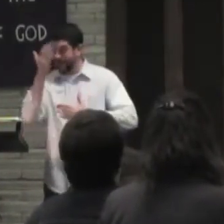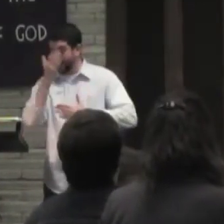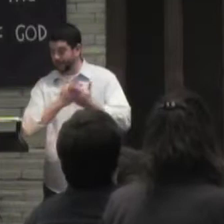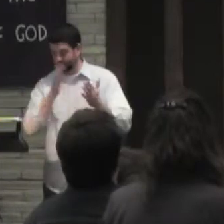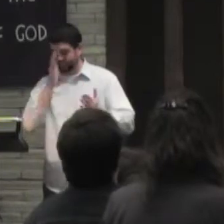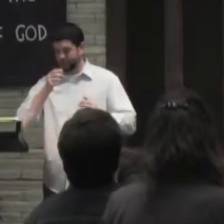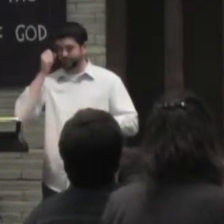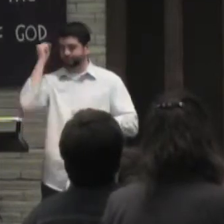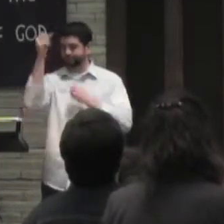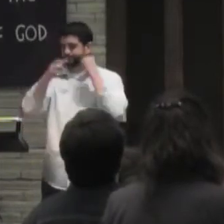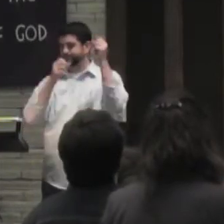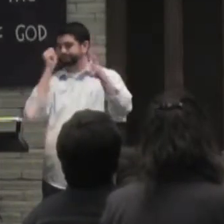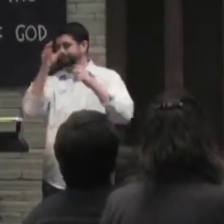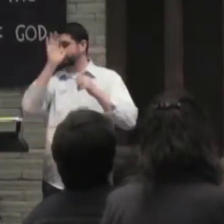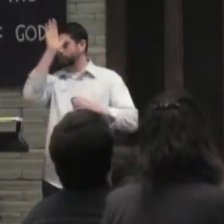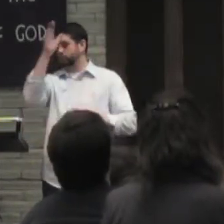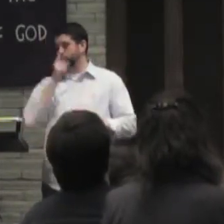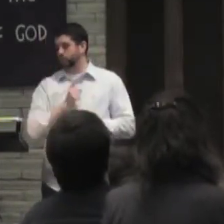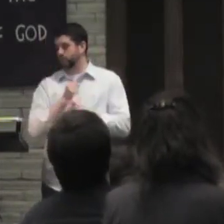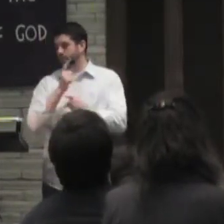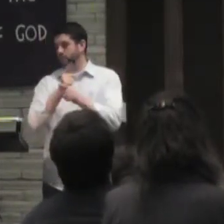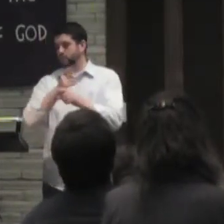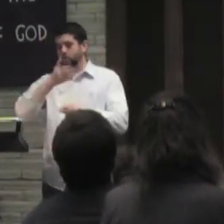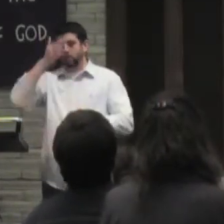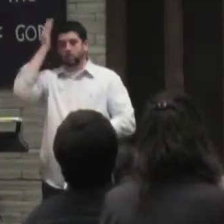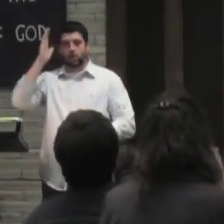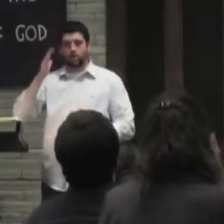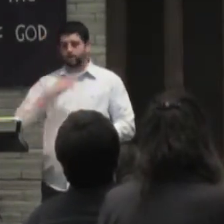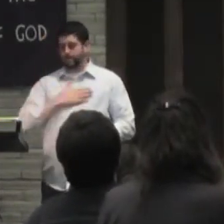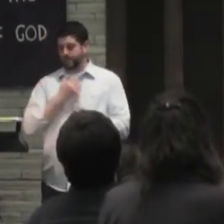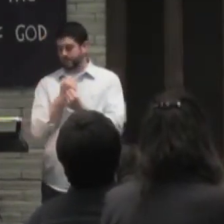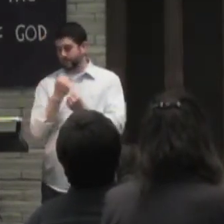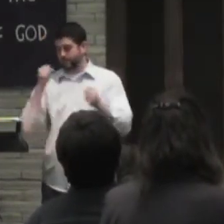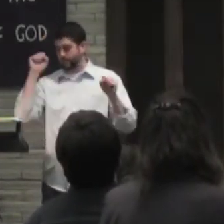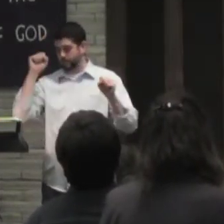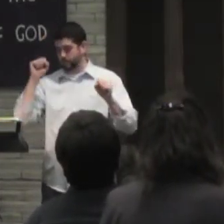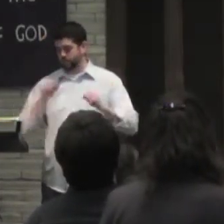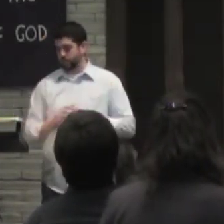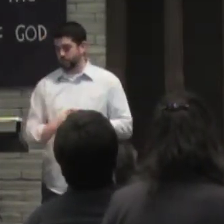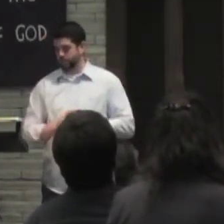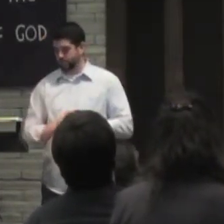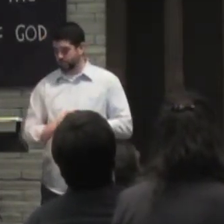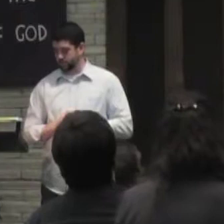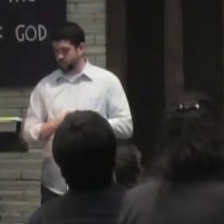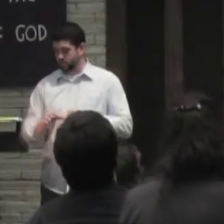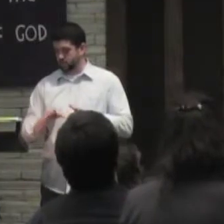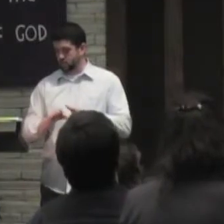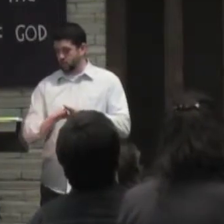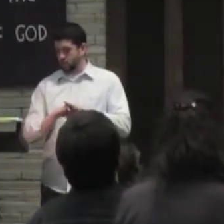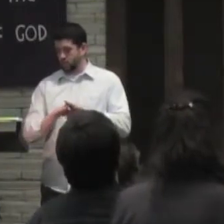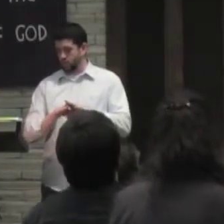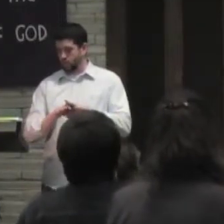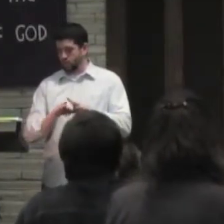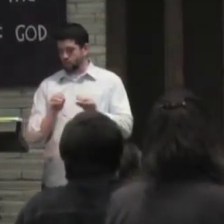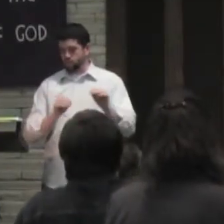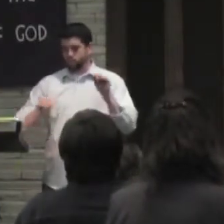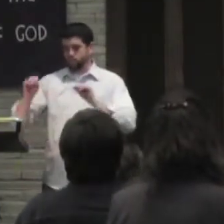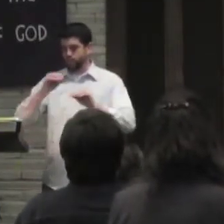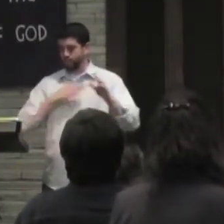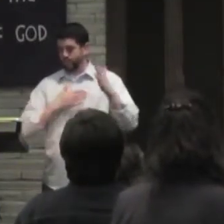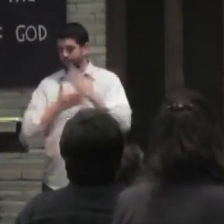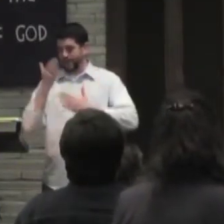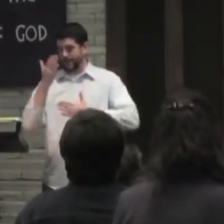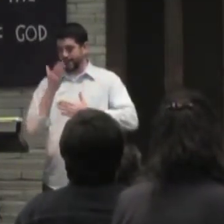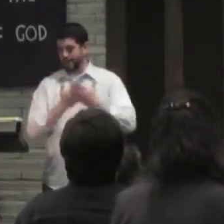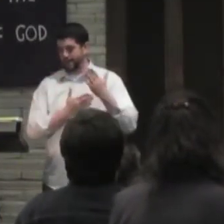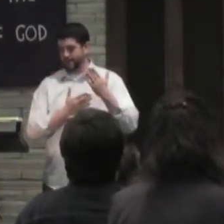my tongue shall sing righteousness, O God of my salvation. Open my lips